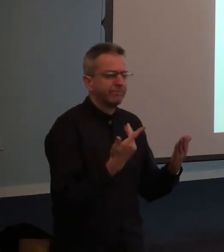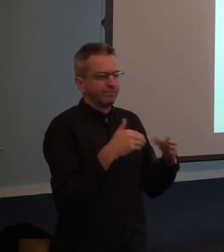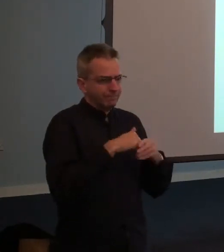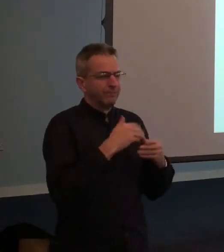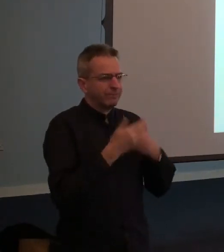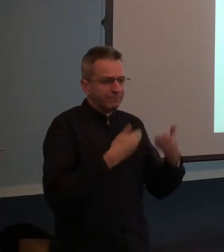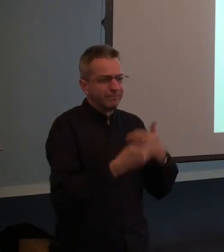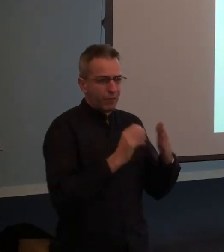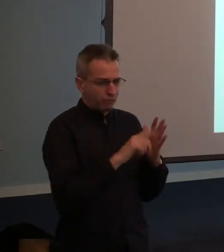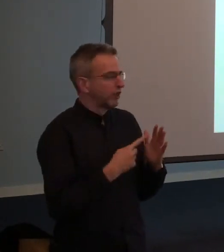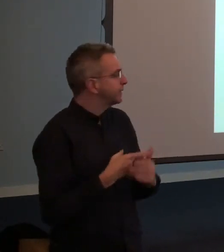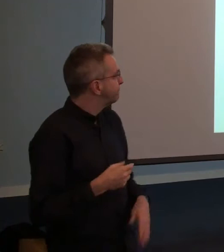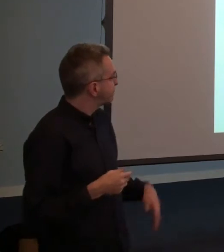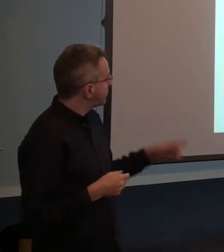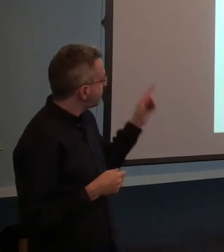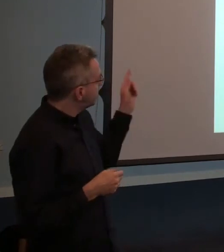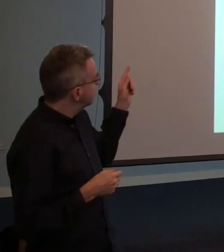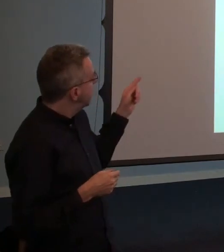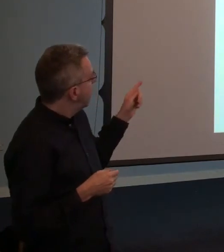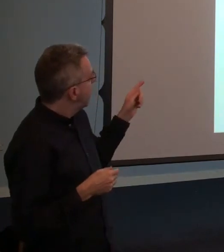So I wanted to say thank you to everyone that was involved.